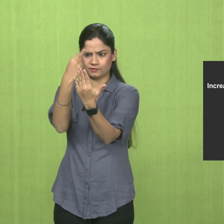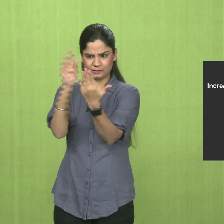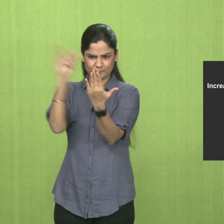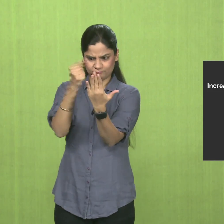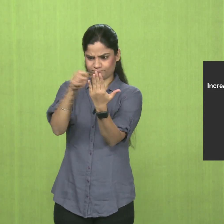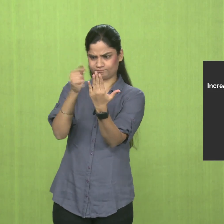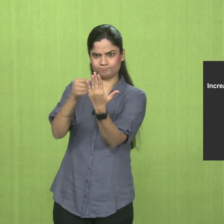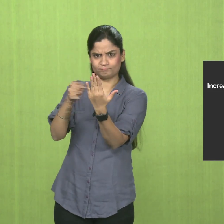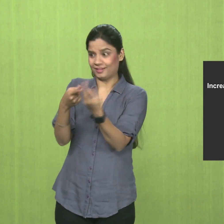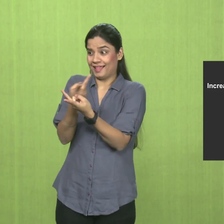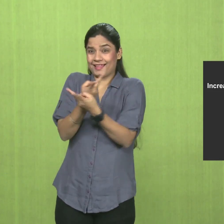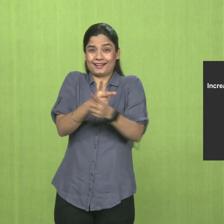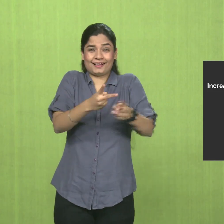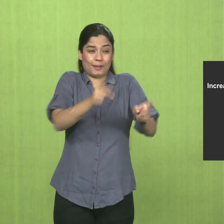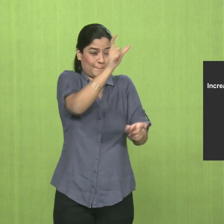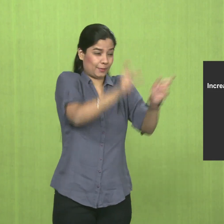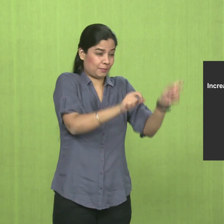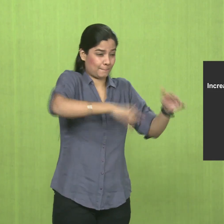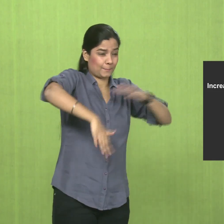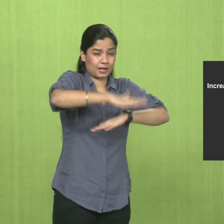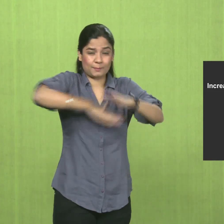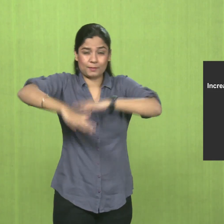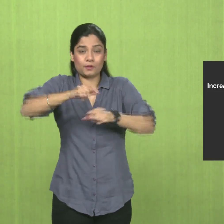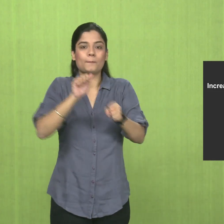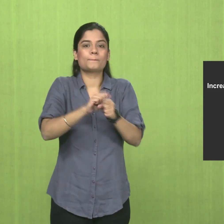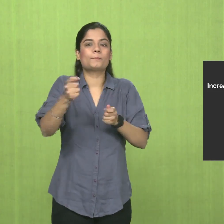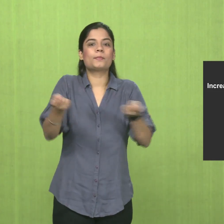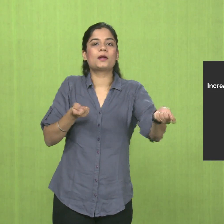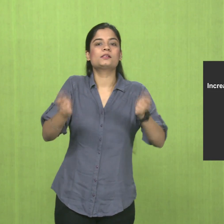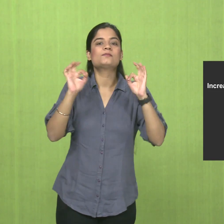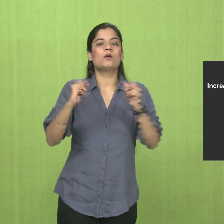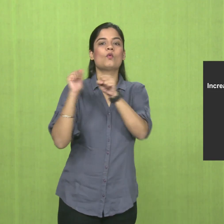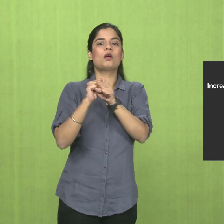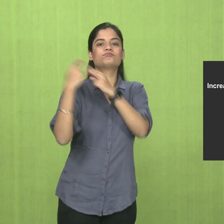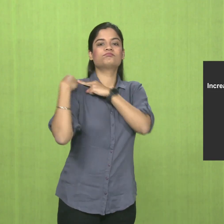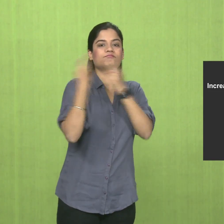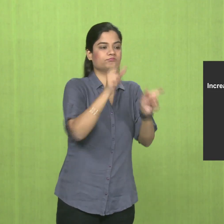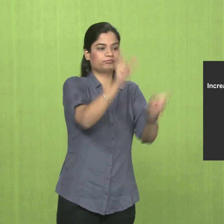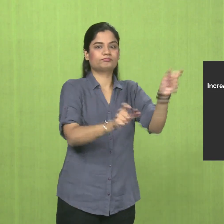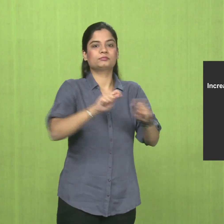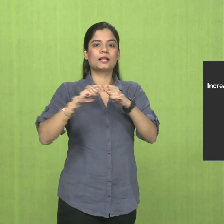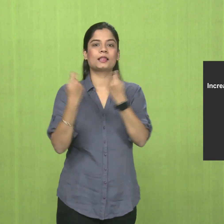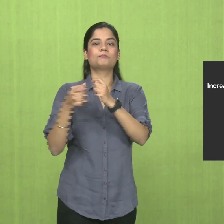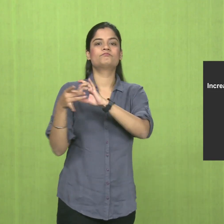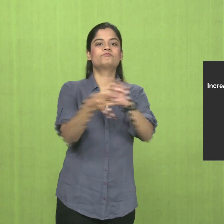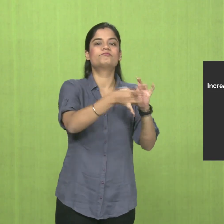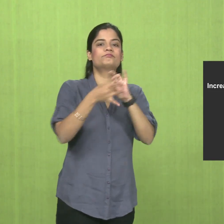staff, checking your to-do list, whatever has to be done, planning and organizing well. So management increases